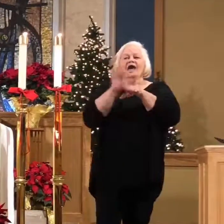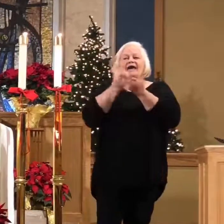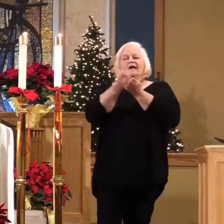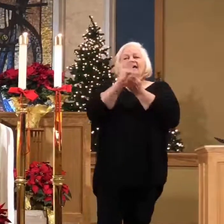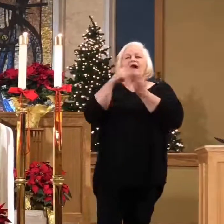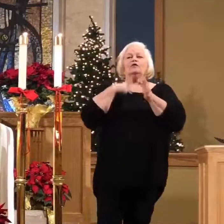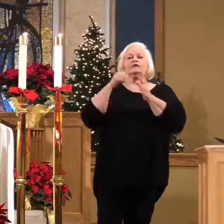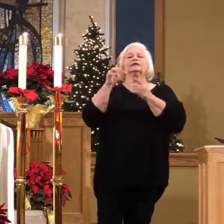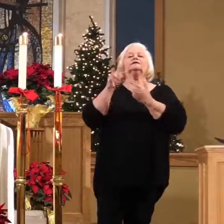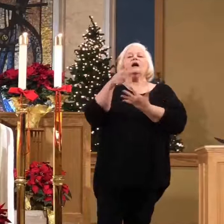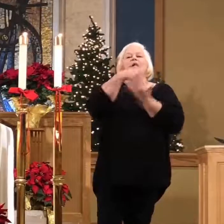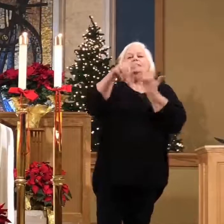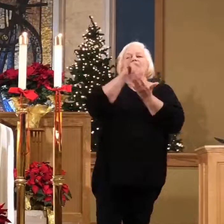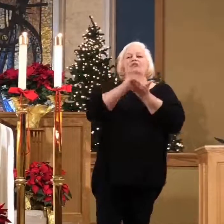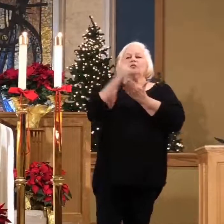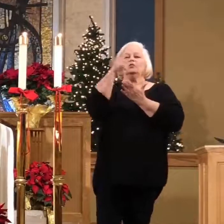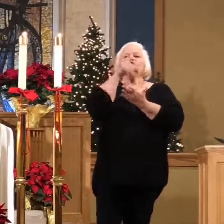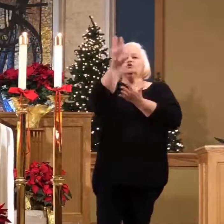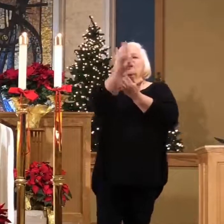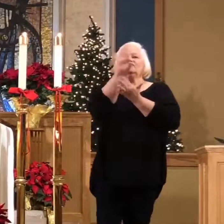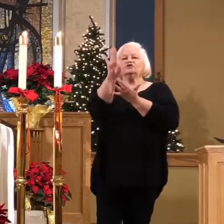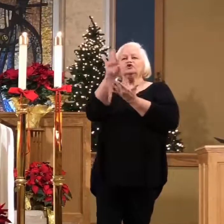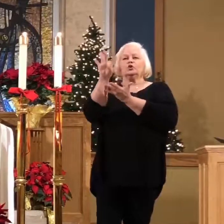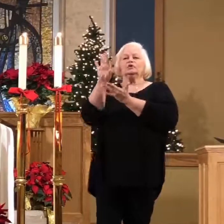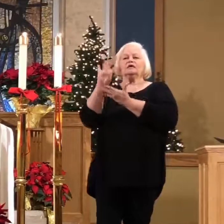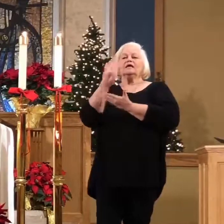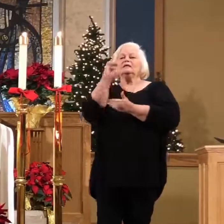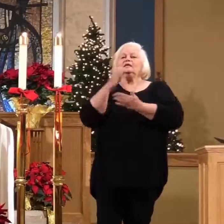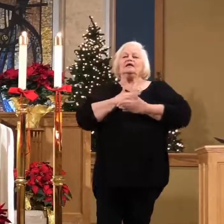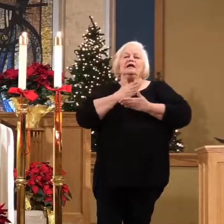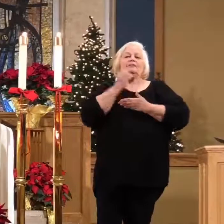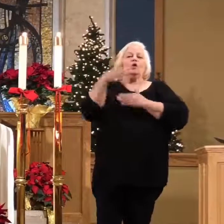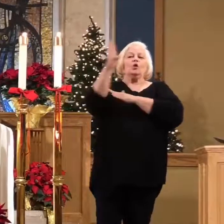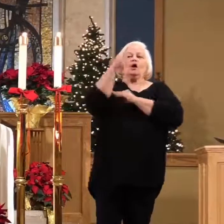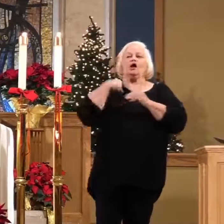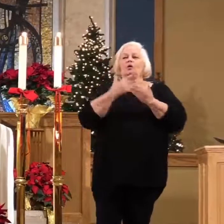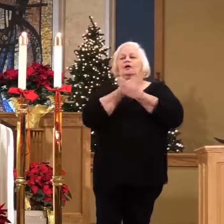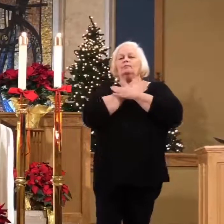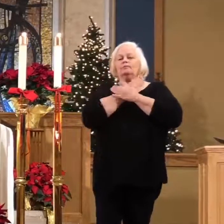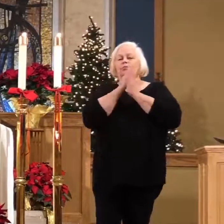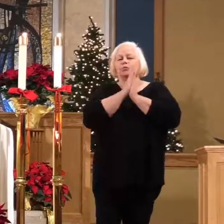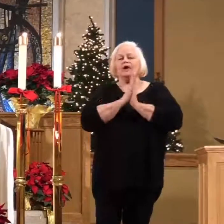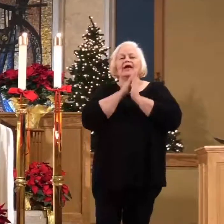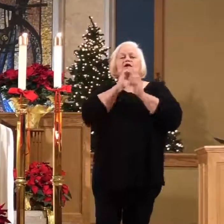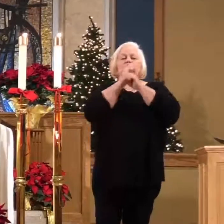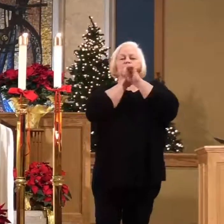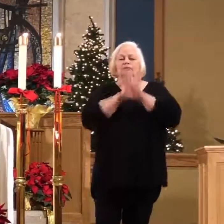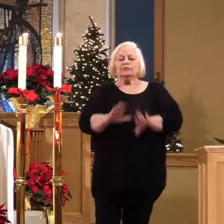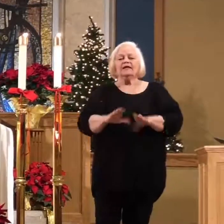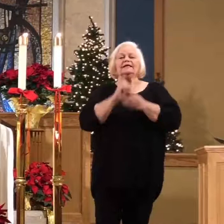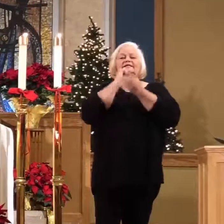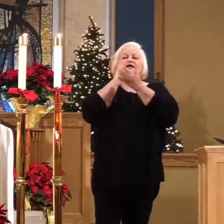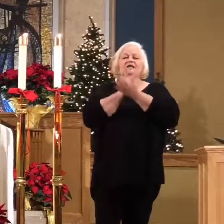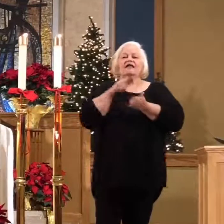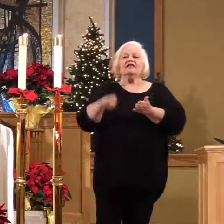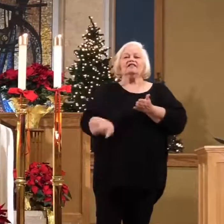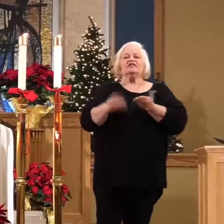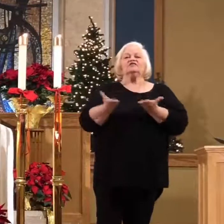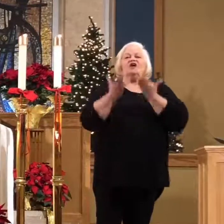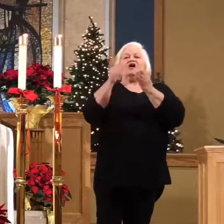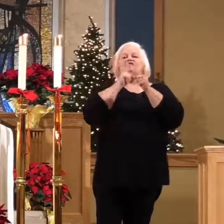chosen. Be pleased, O God, we pray, to bless, acknowledge, and approve this offering in every